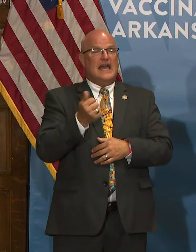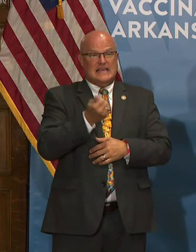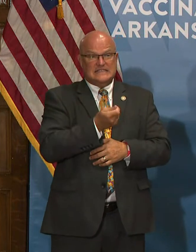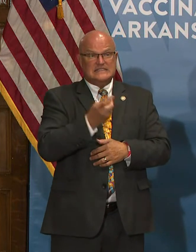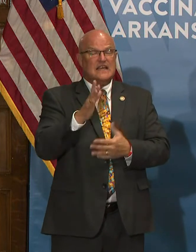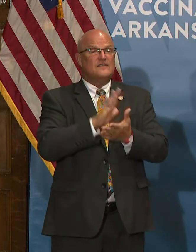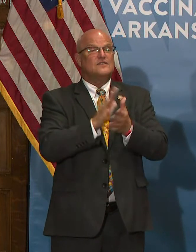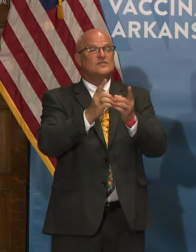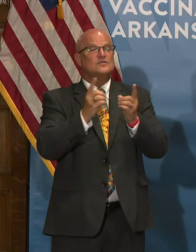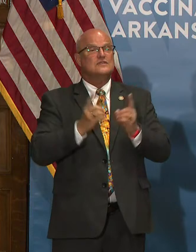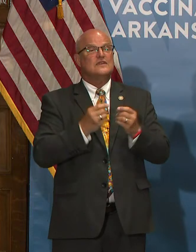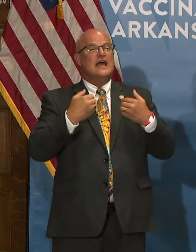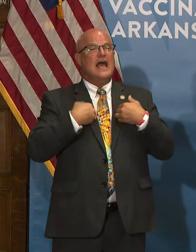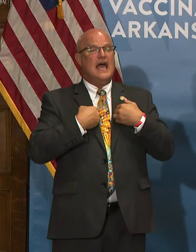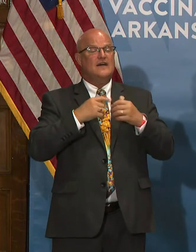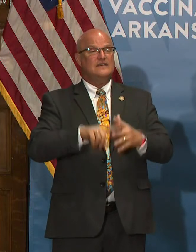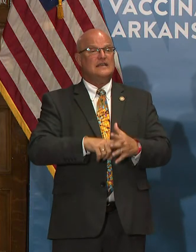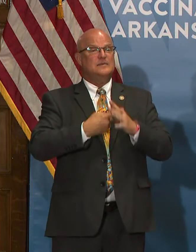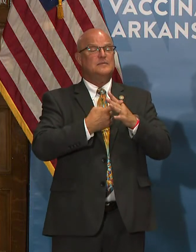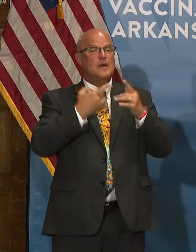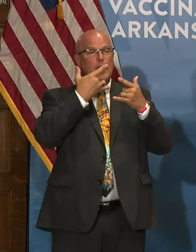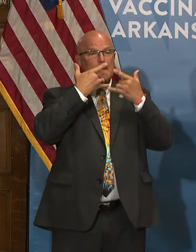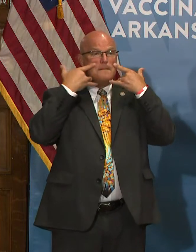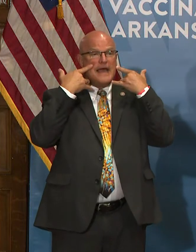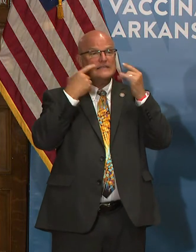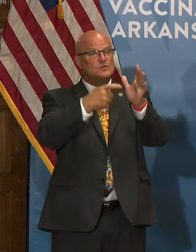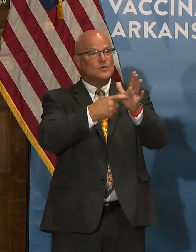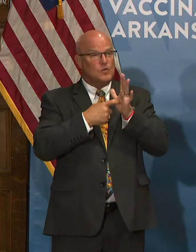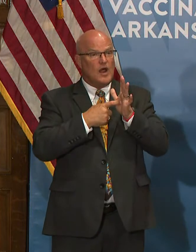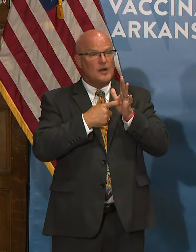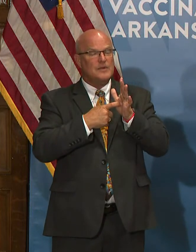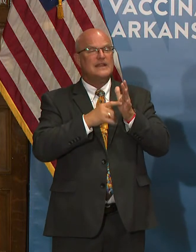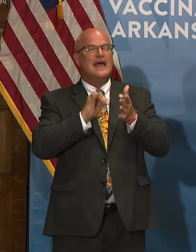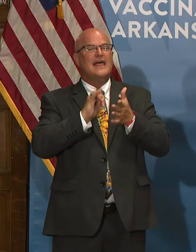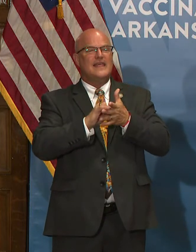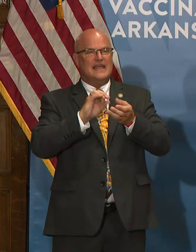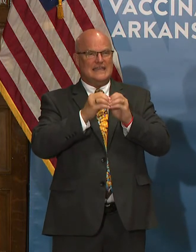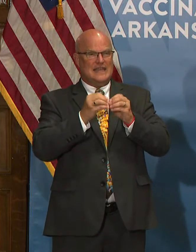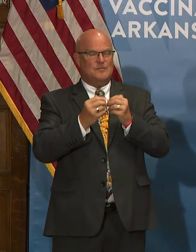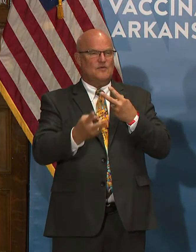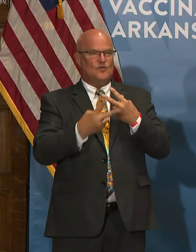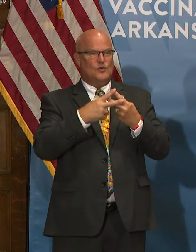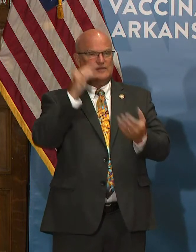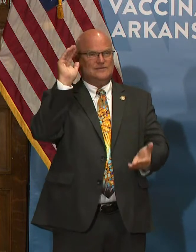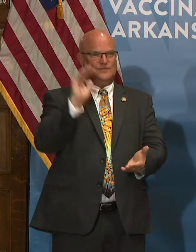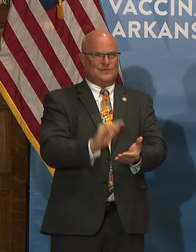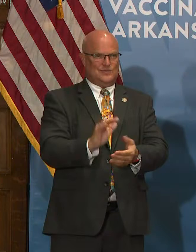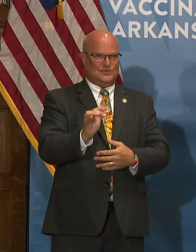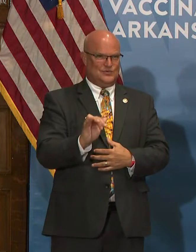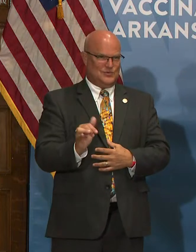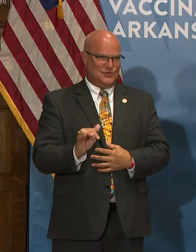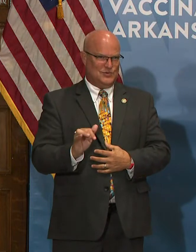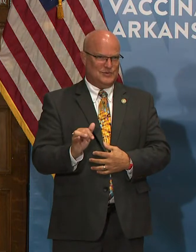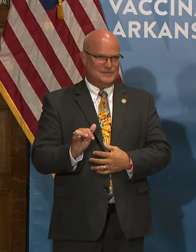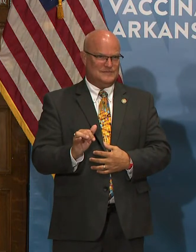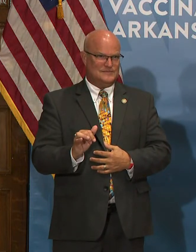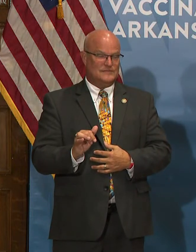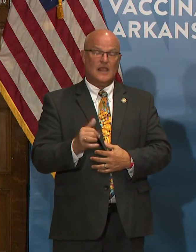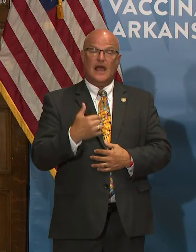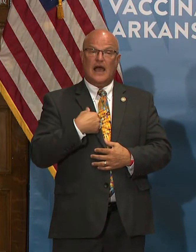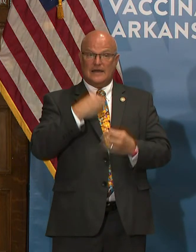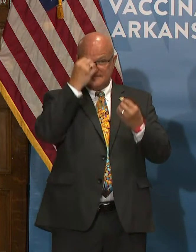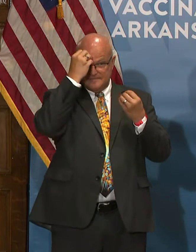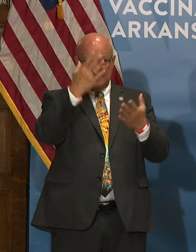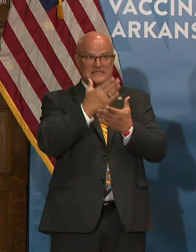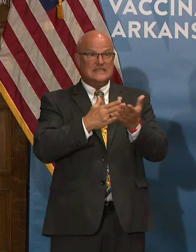of our school districts have implemented mask requirements, which also cut down on the number of quarantines. I want to highlight some of